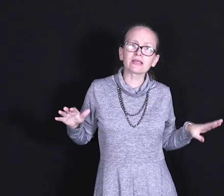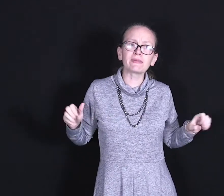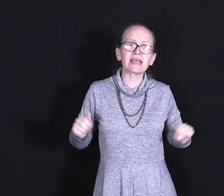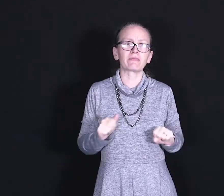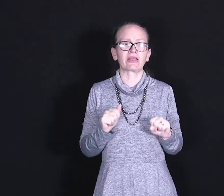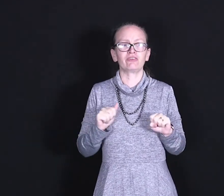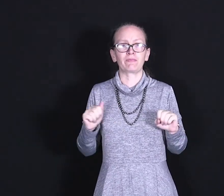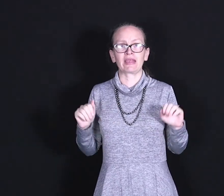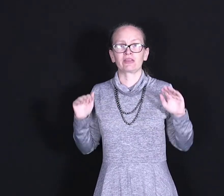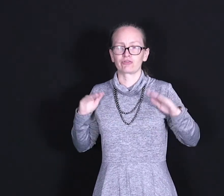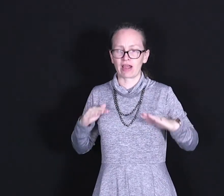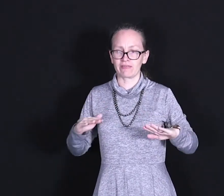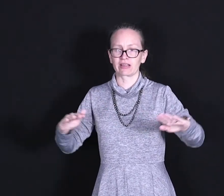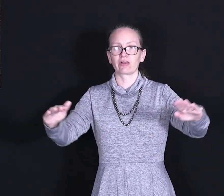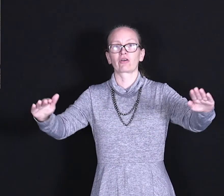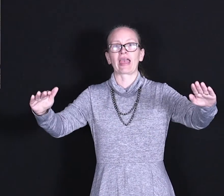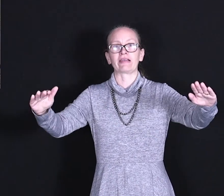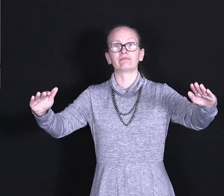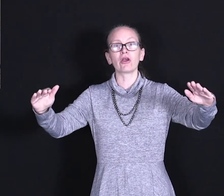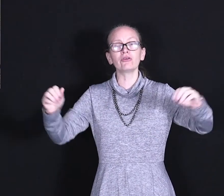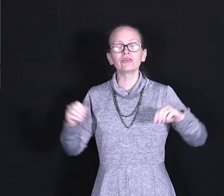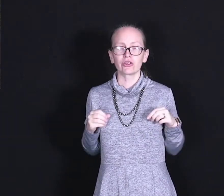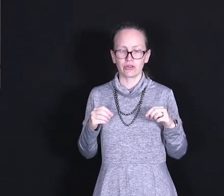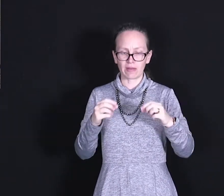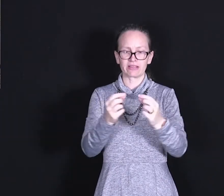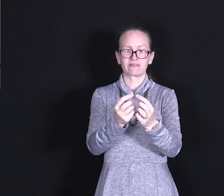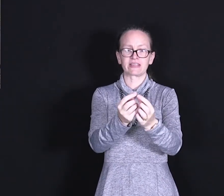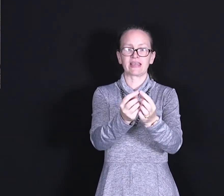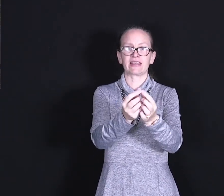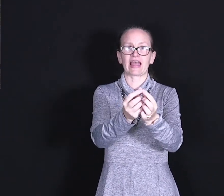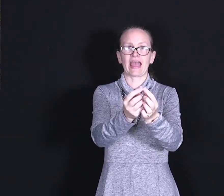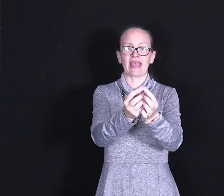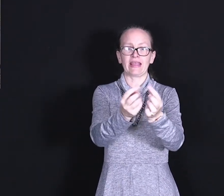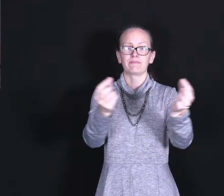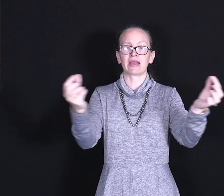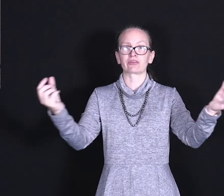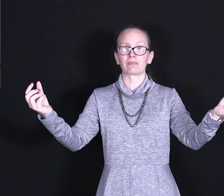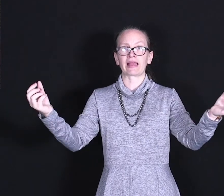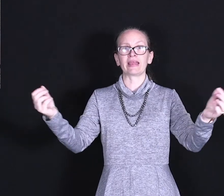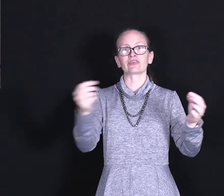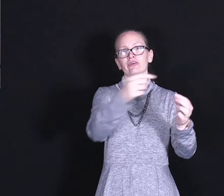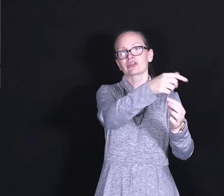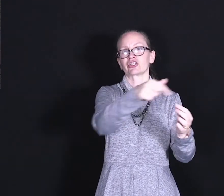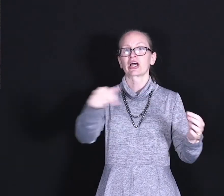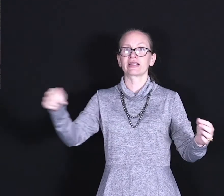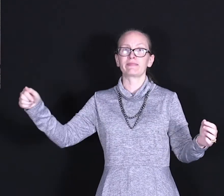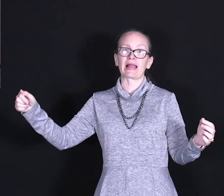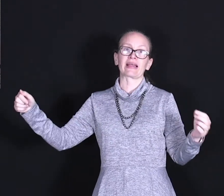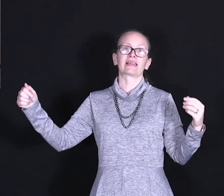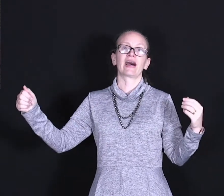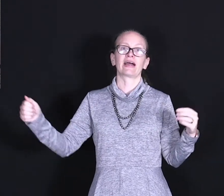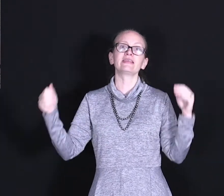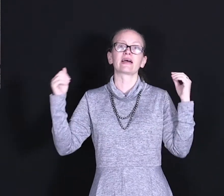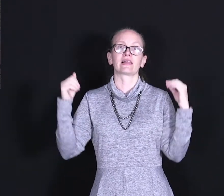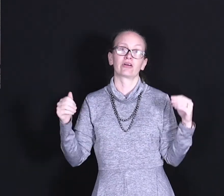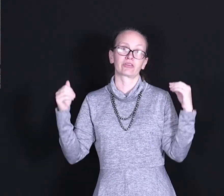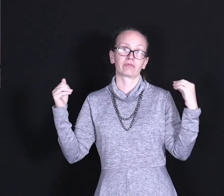possibly when you've been driving along a road, you might have seen a metal plate or a shiny black line along the